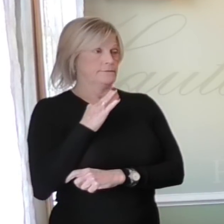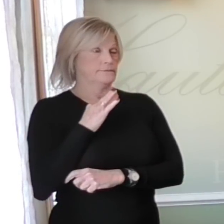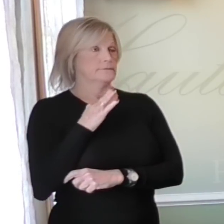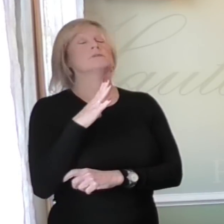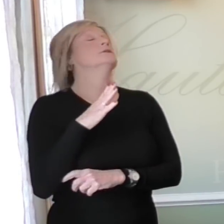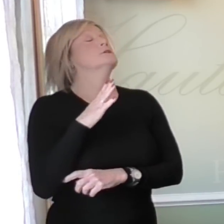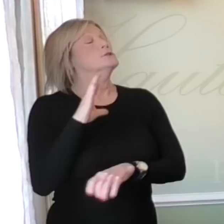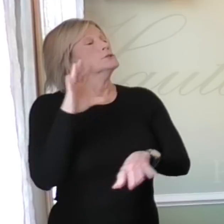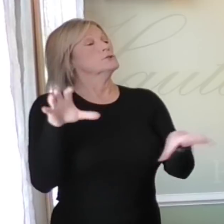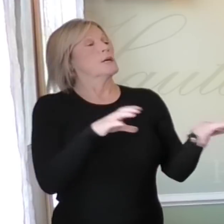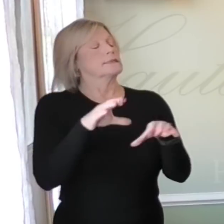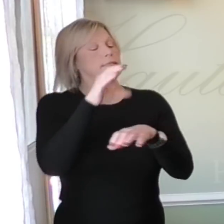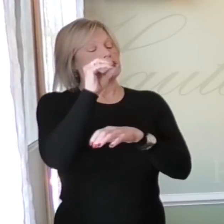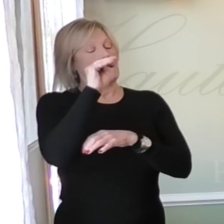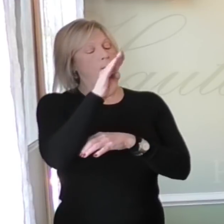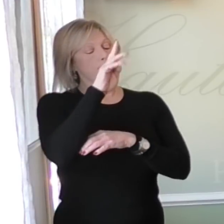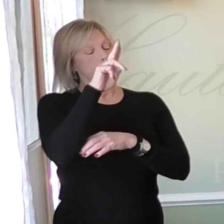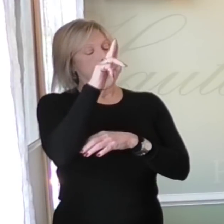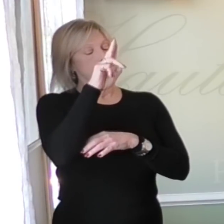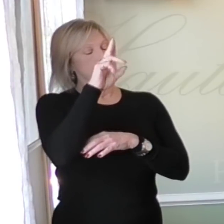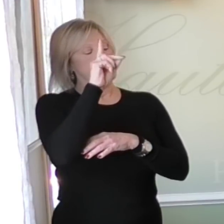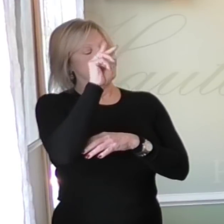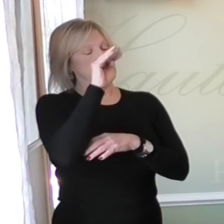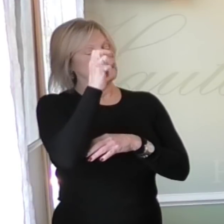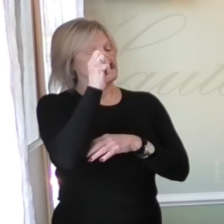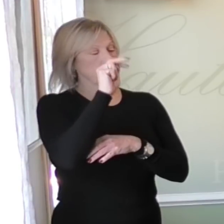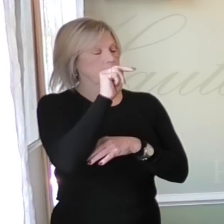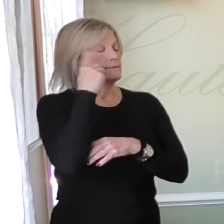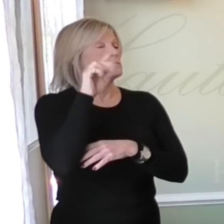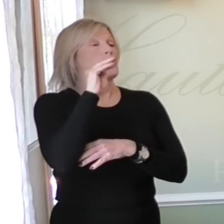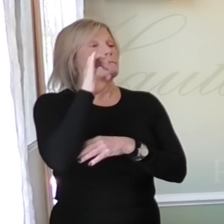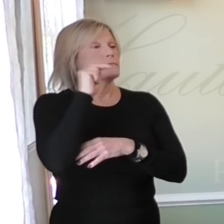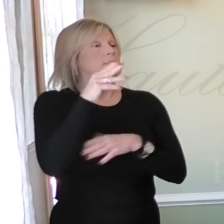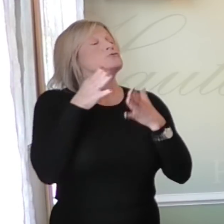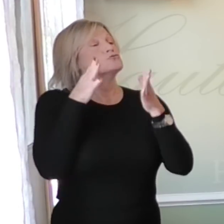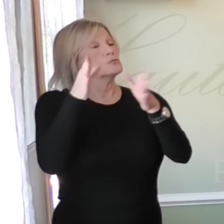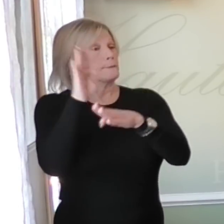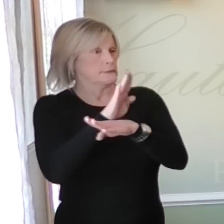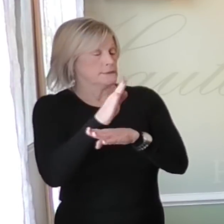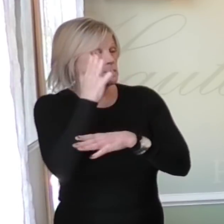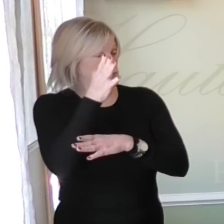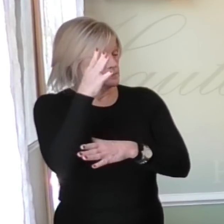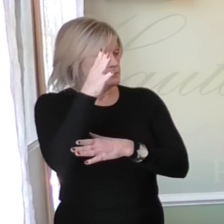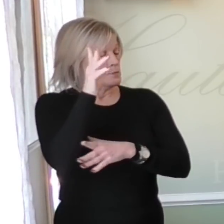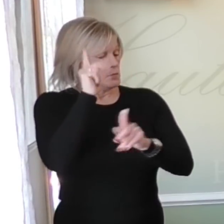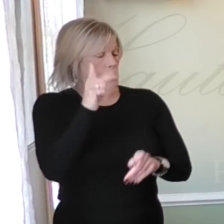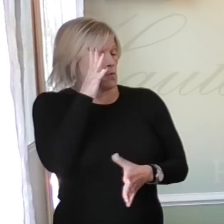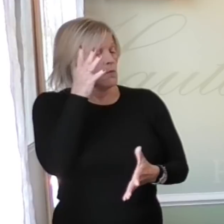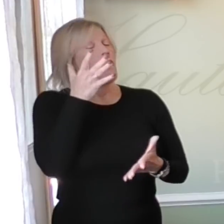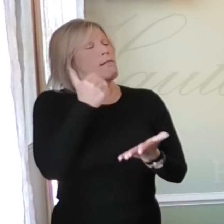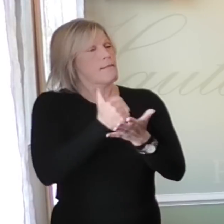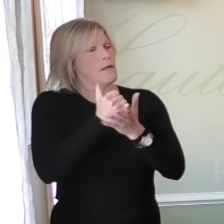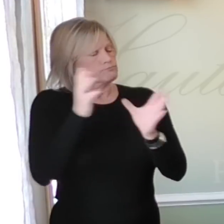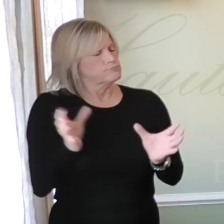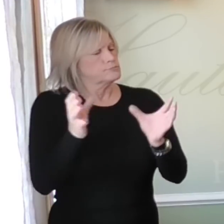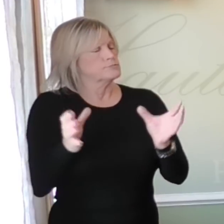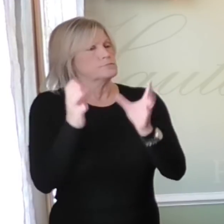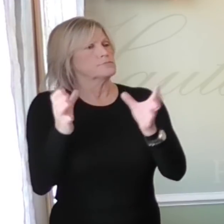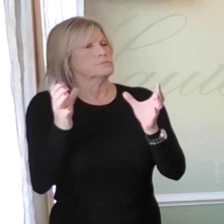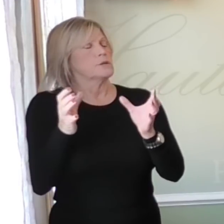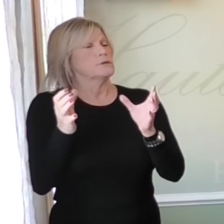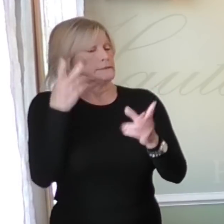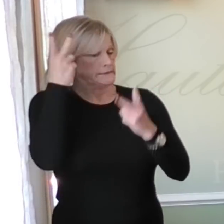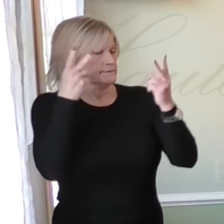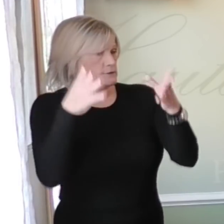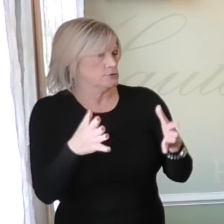ombudsman for Main Street businesses. This individual will help promote tourism on Main Street and will assist